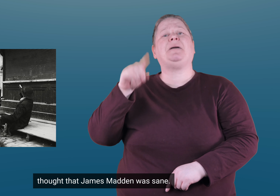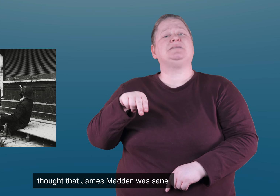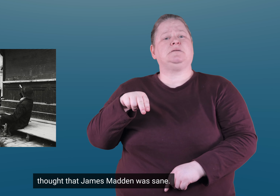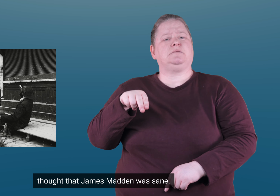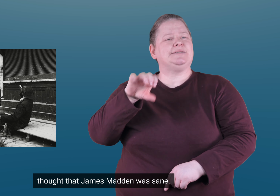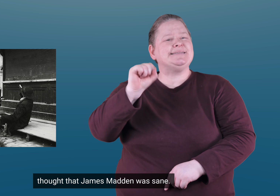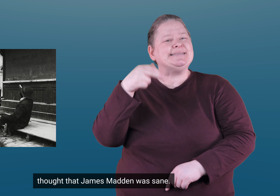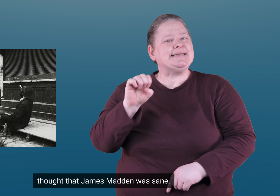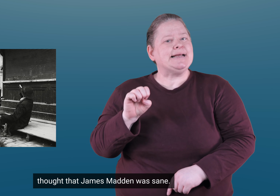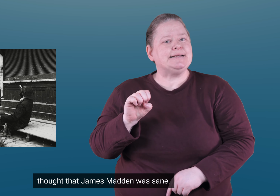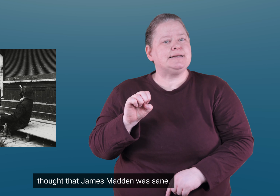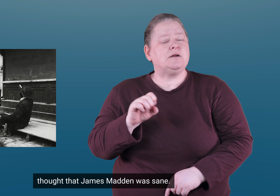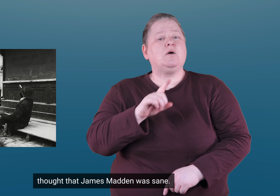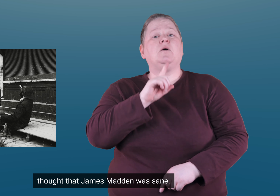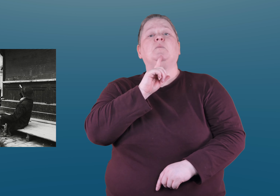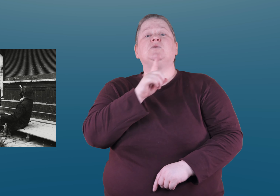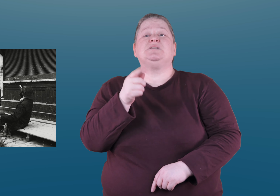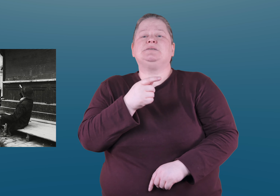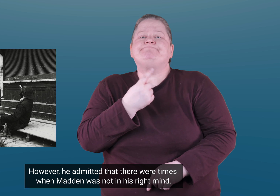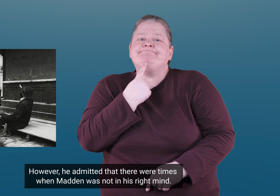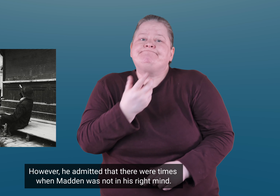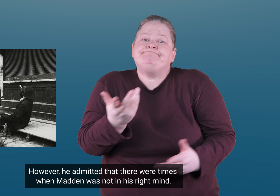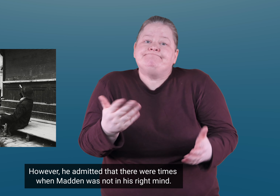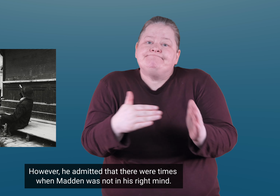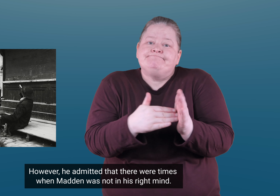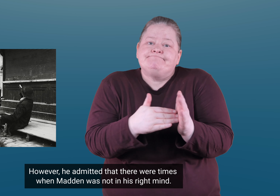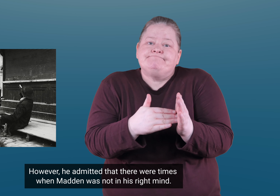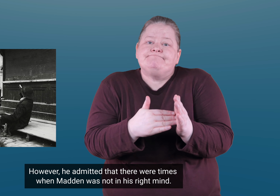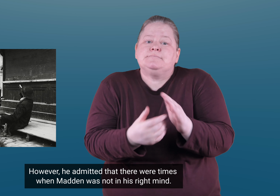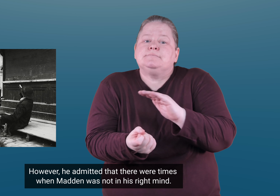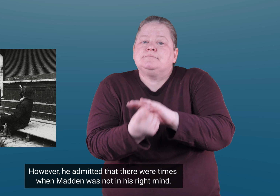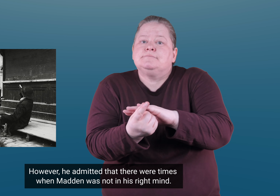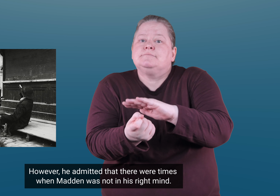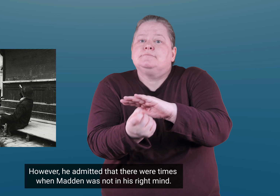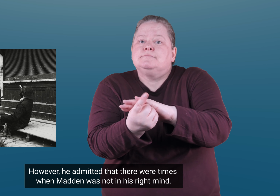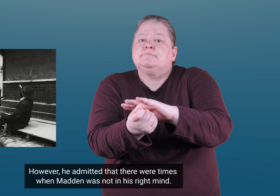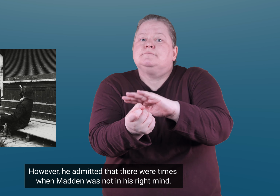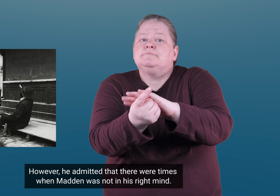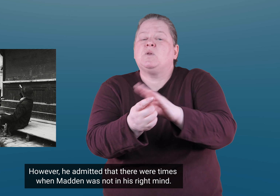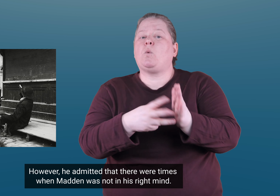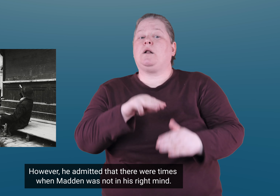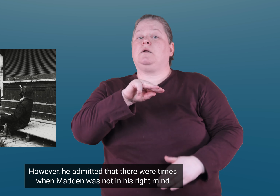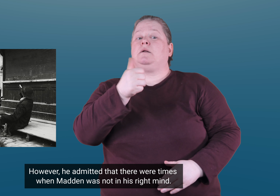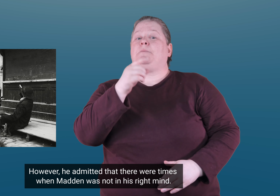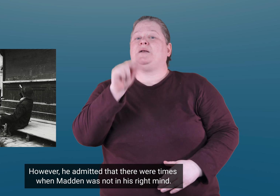However, he admitted that there were times when Madden was not in his right